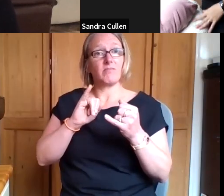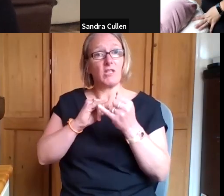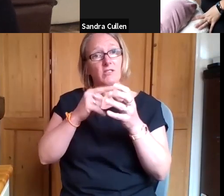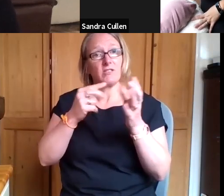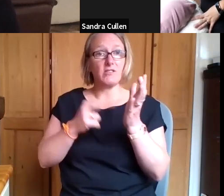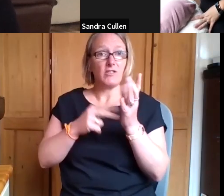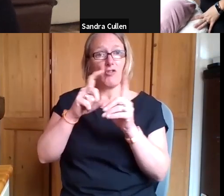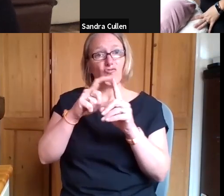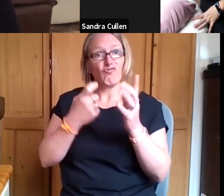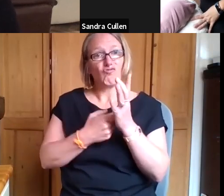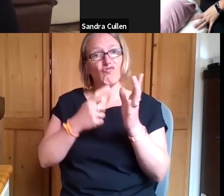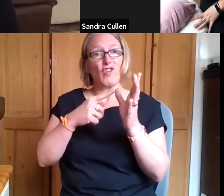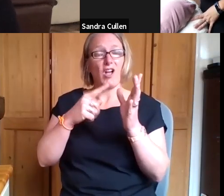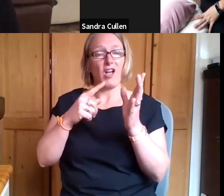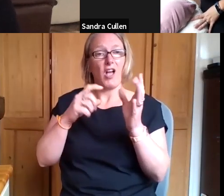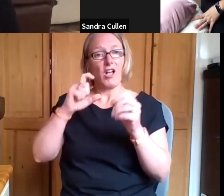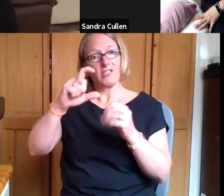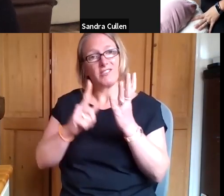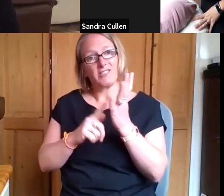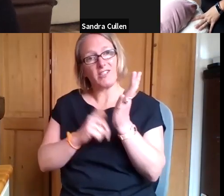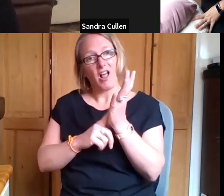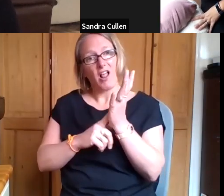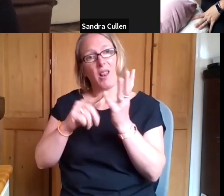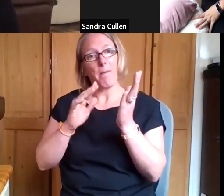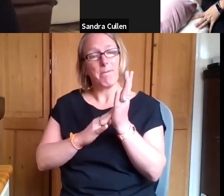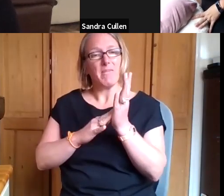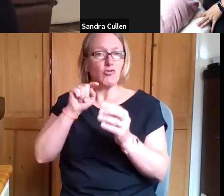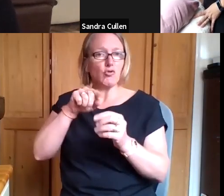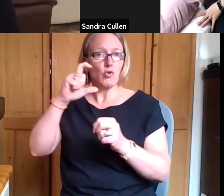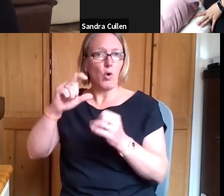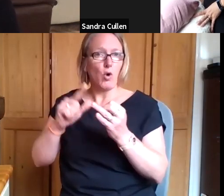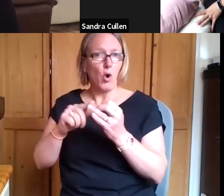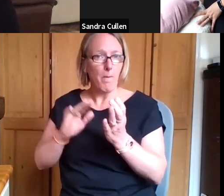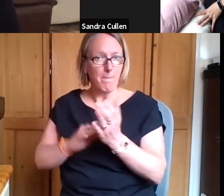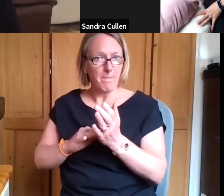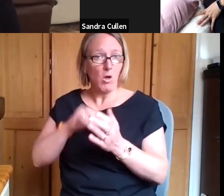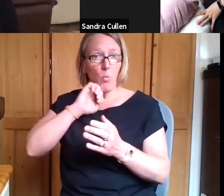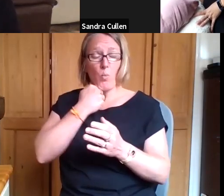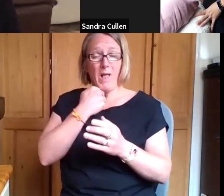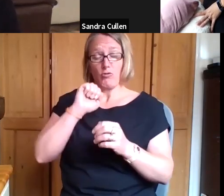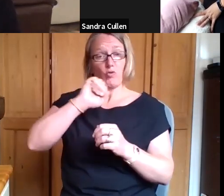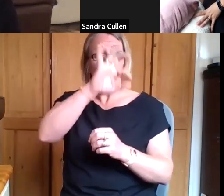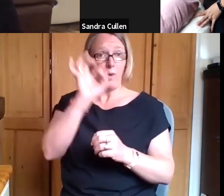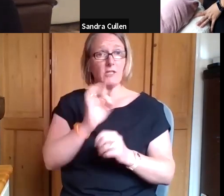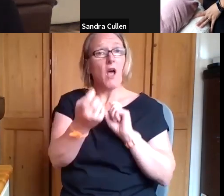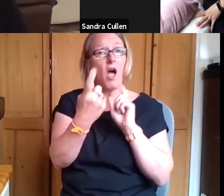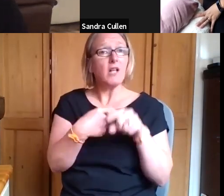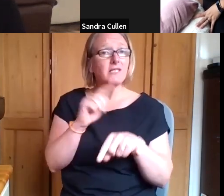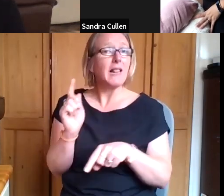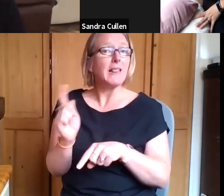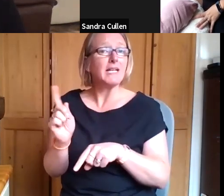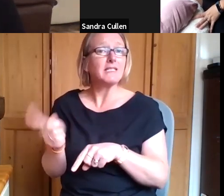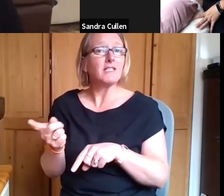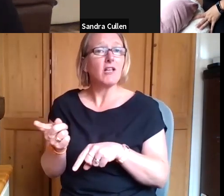under this video when Helen posts it, and I'm happy to answer any question you may have. Thank you. Oh, Sandra, I just want